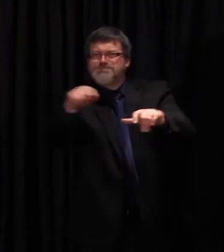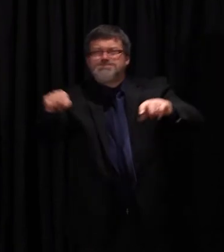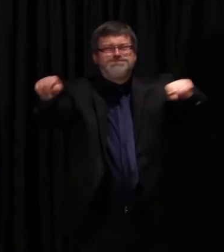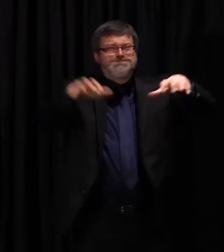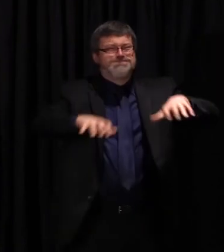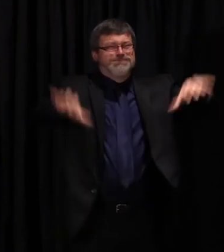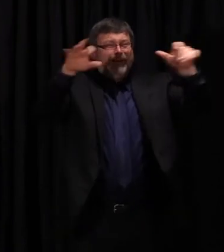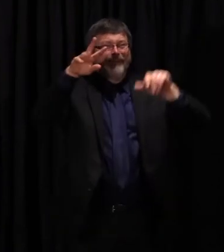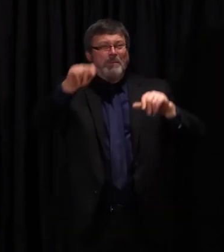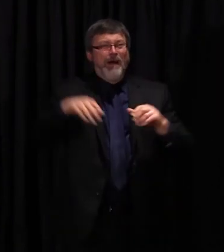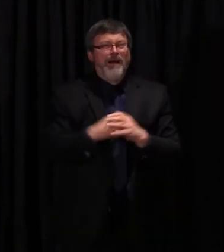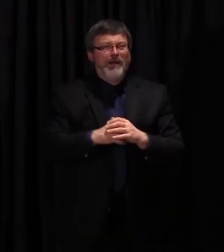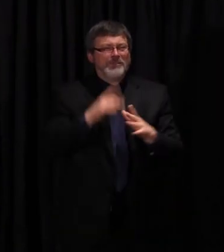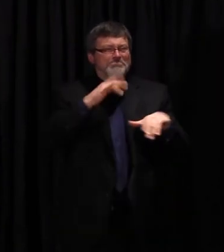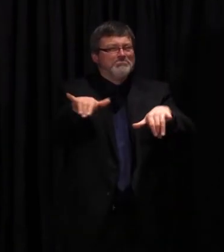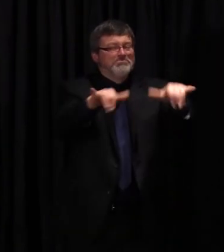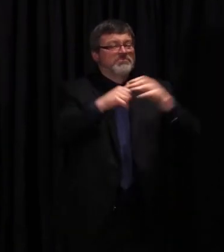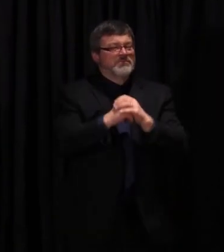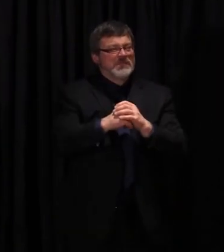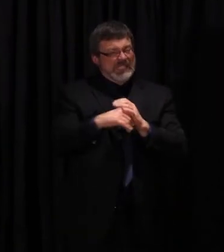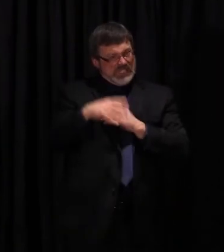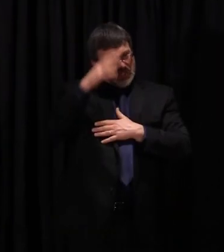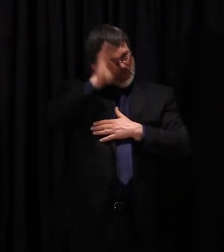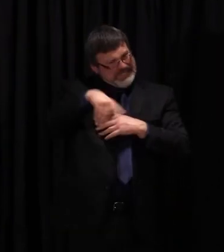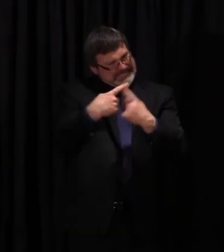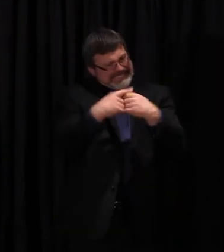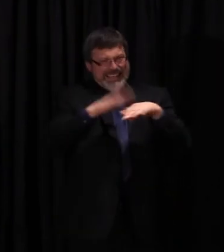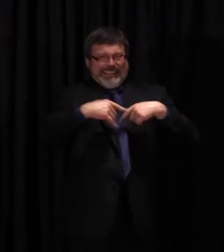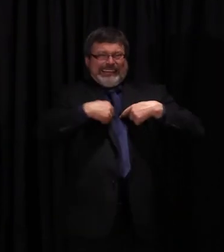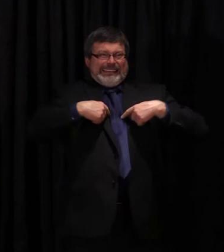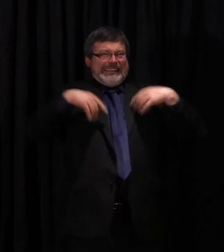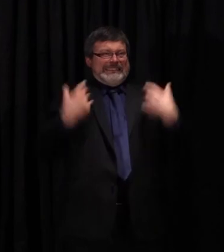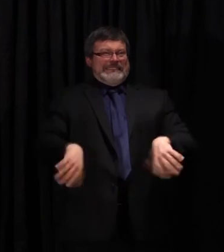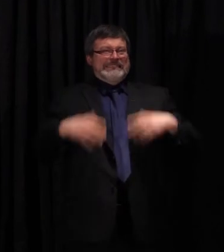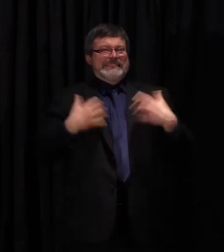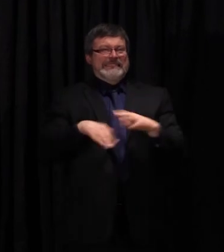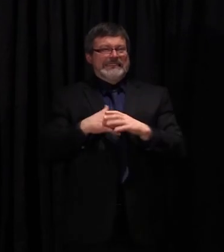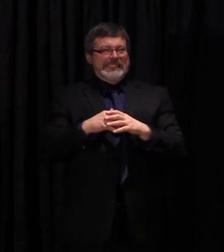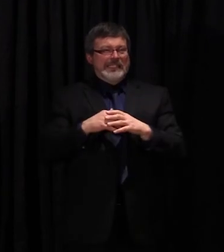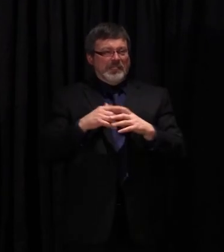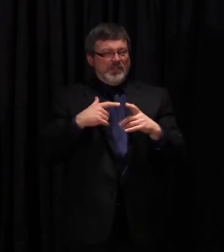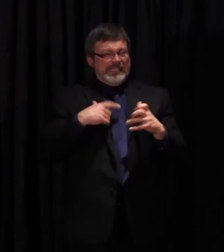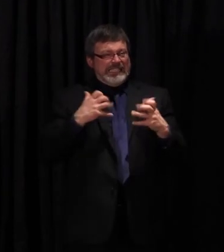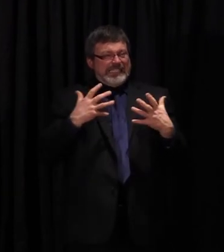now more than ever and are relying on us to lead them with a healthy planet.